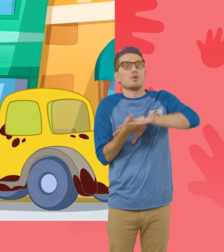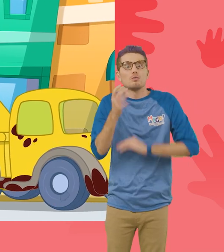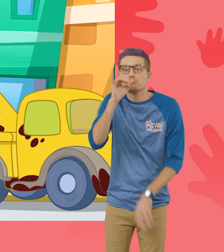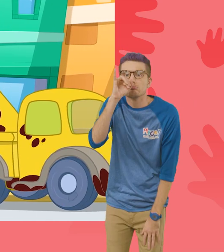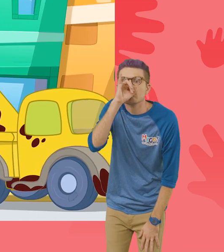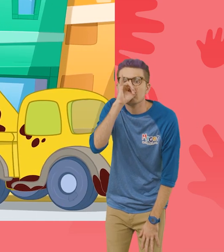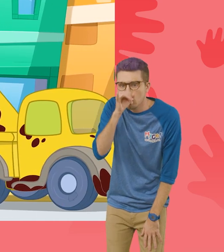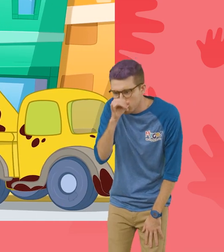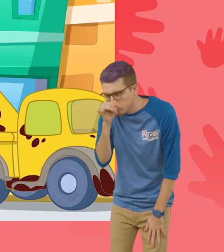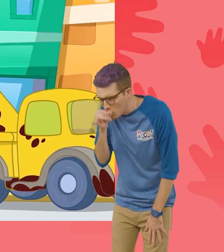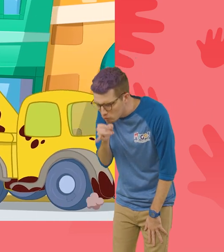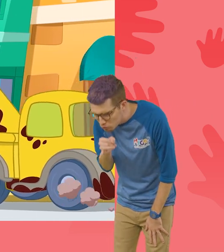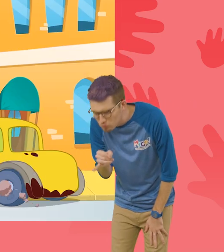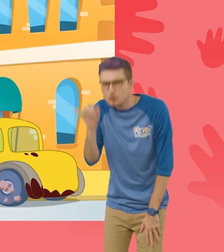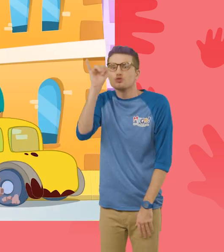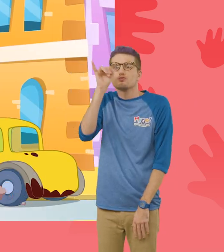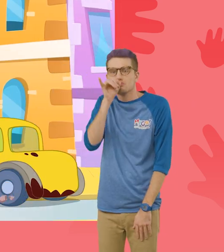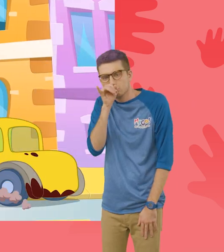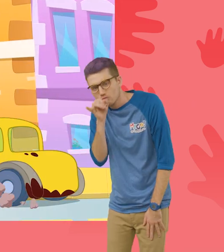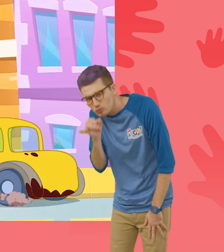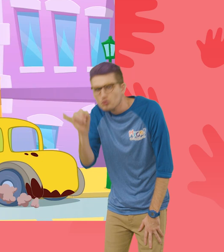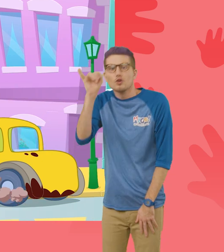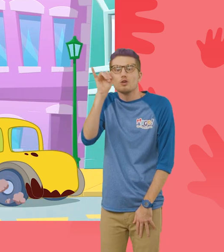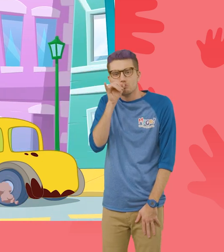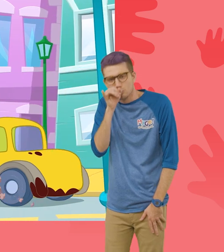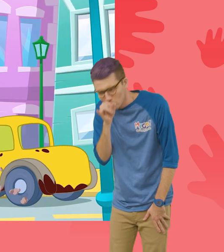Into a triceratops.